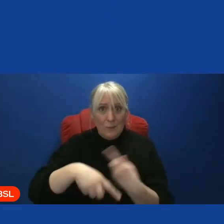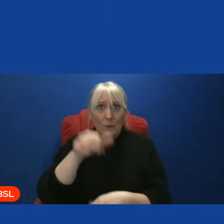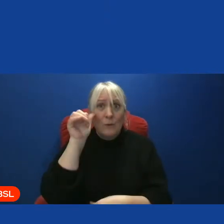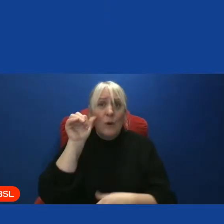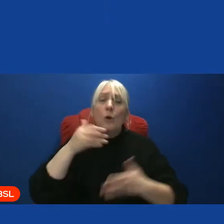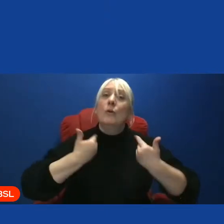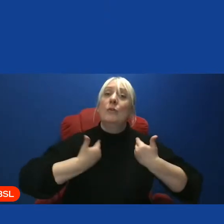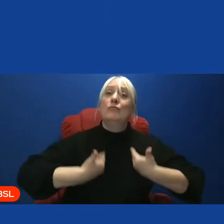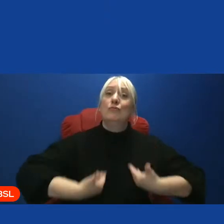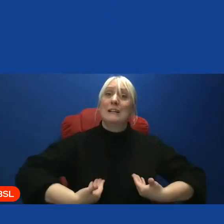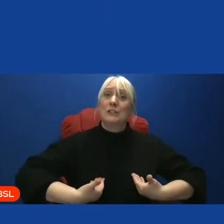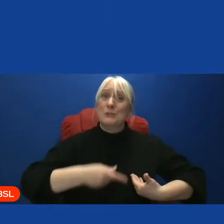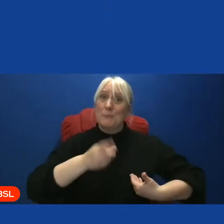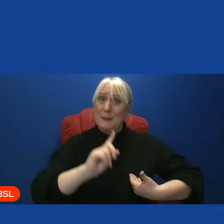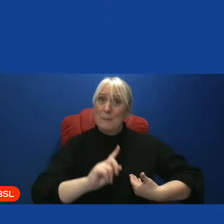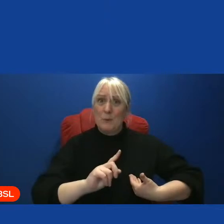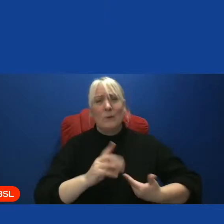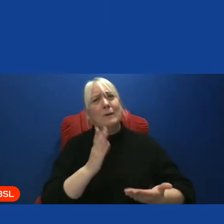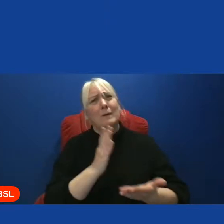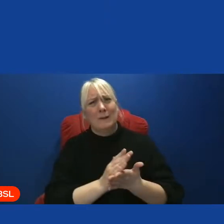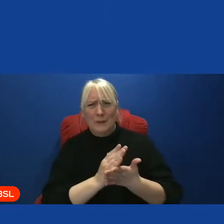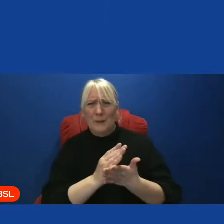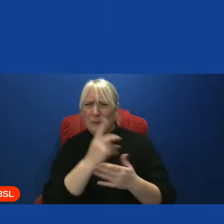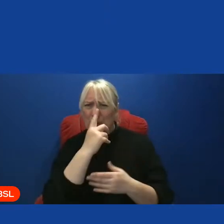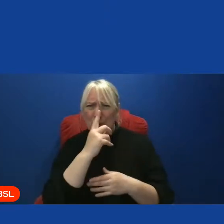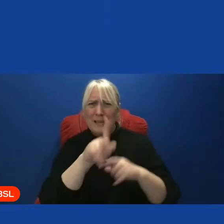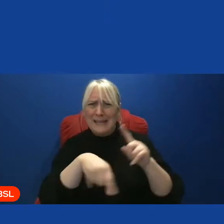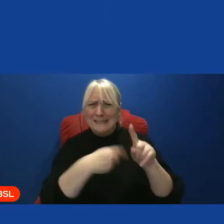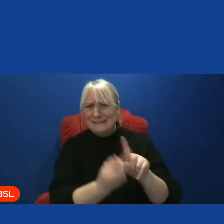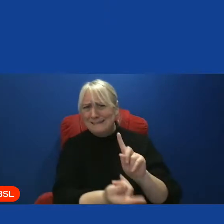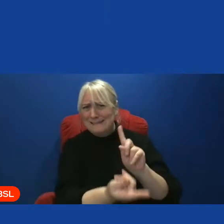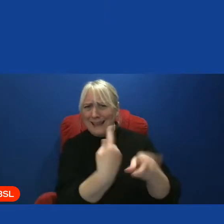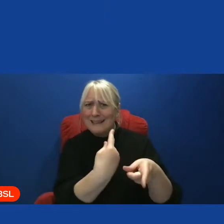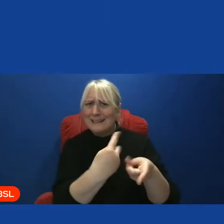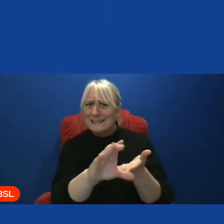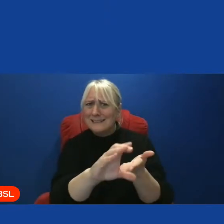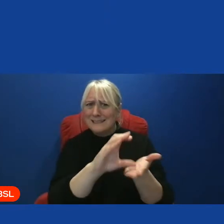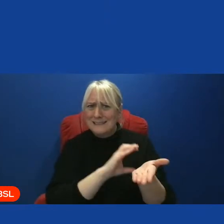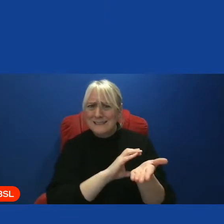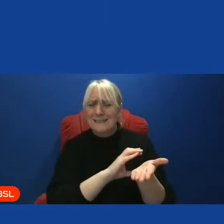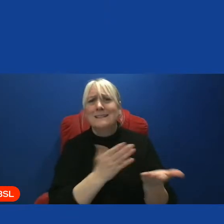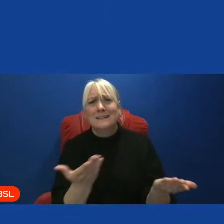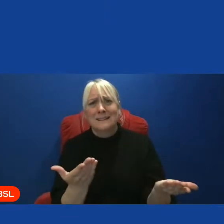people can be taxed more and can contribute.